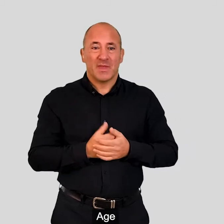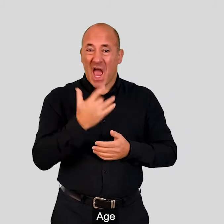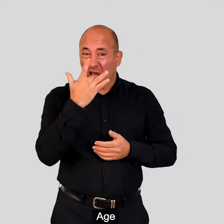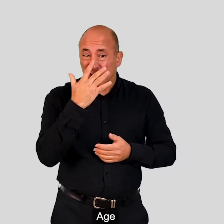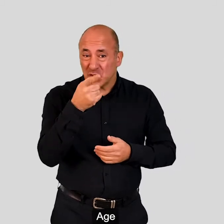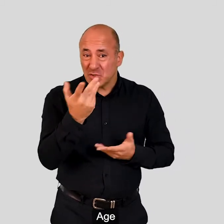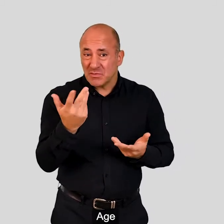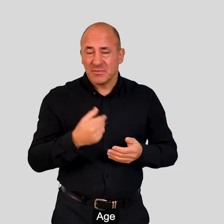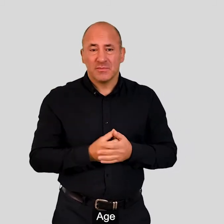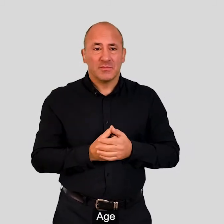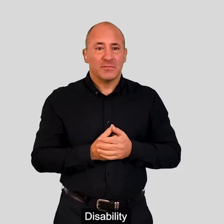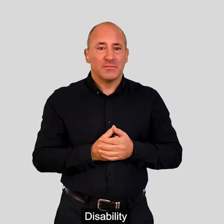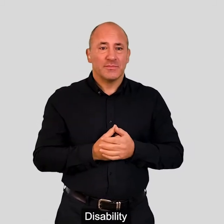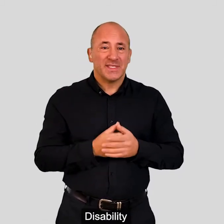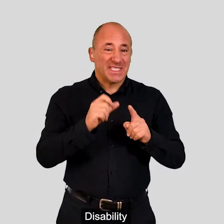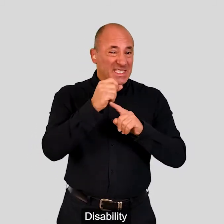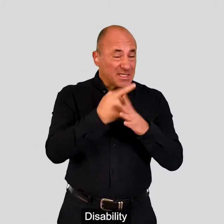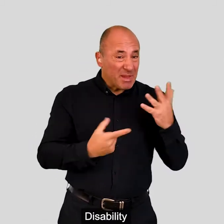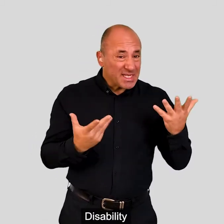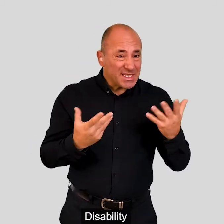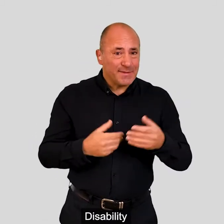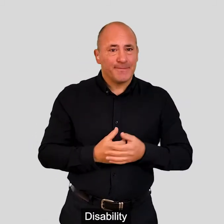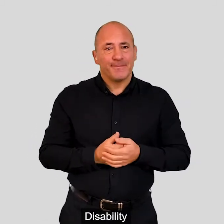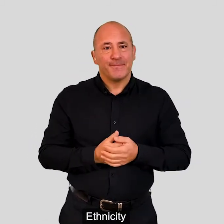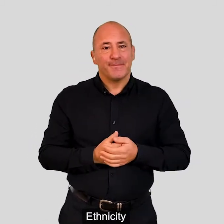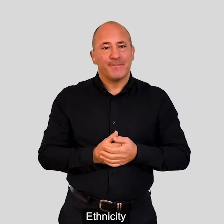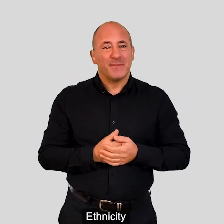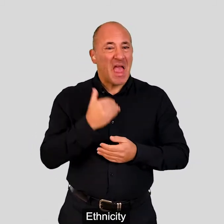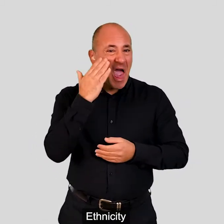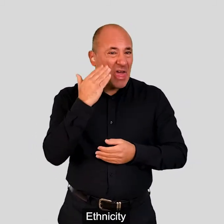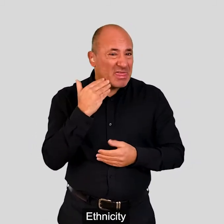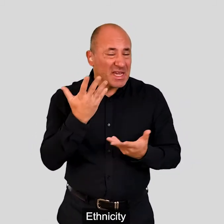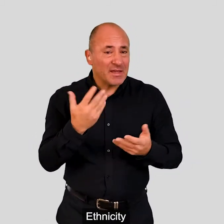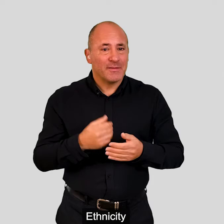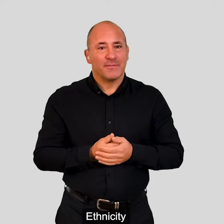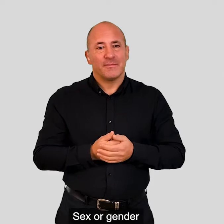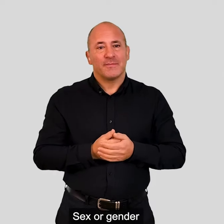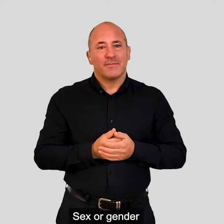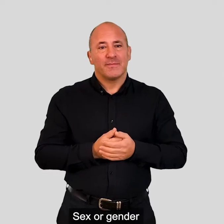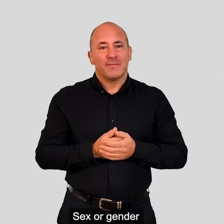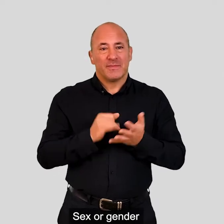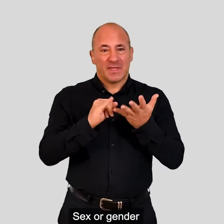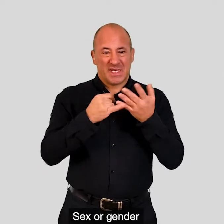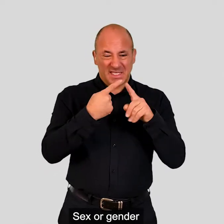Age, disability, ethnicity, sex or gender,